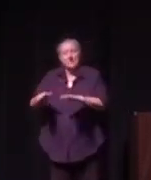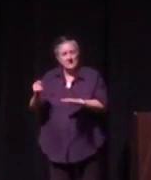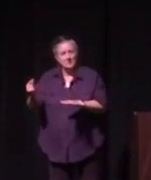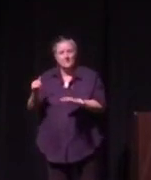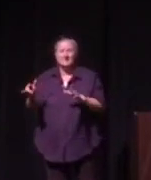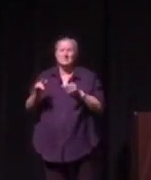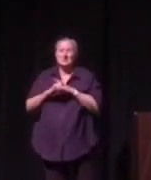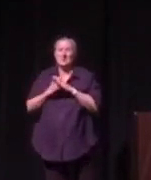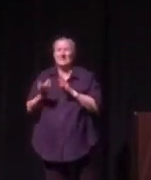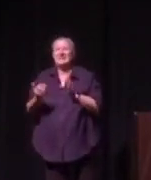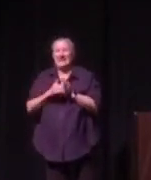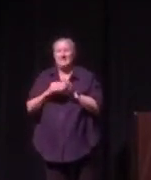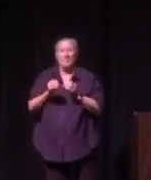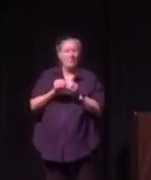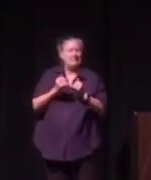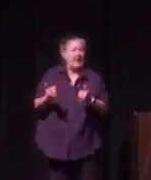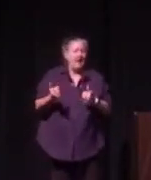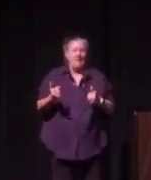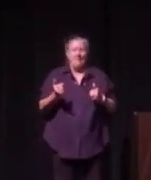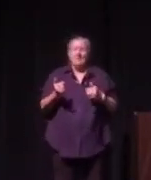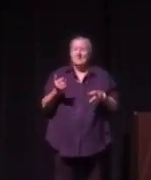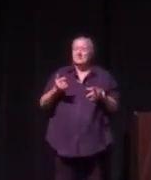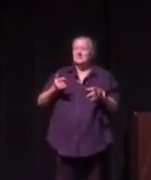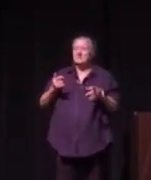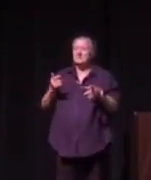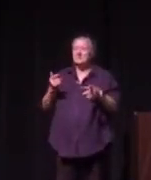they're picking up a lot now.